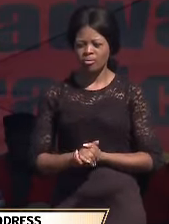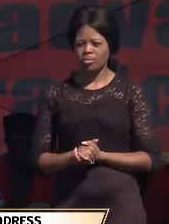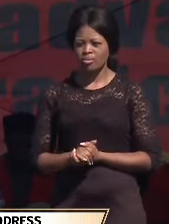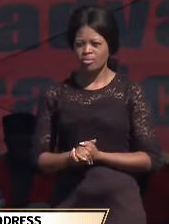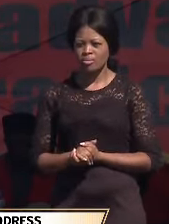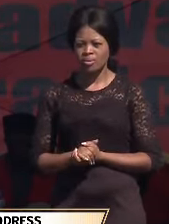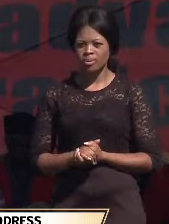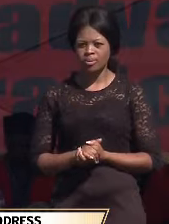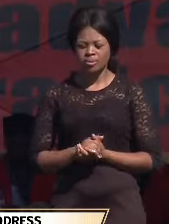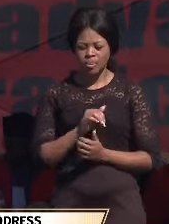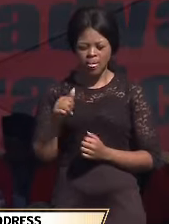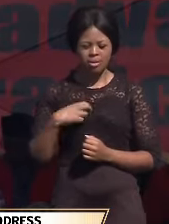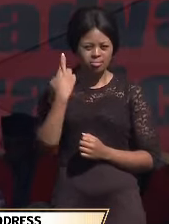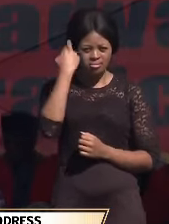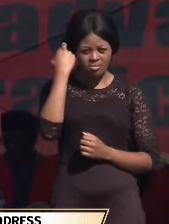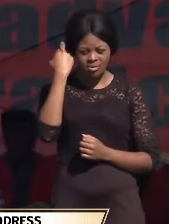ukomrade general secretary